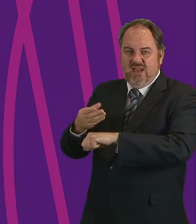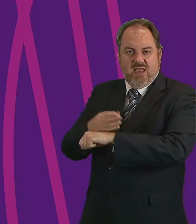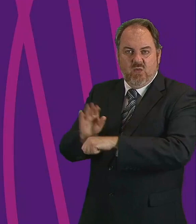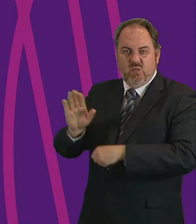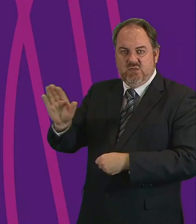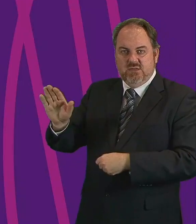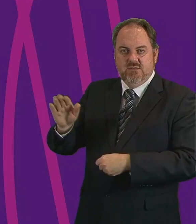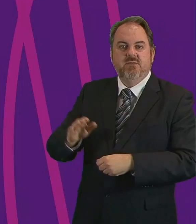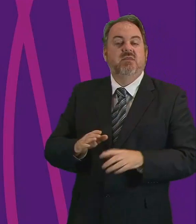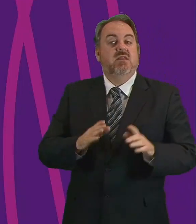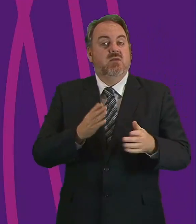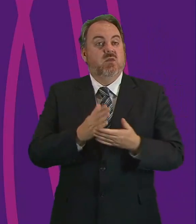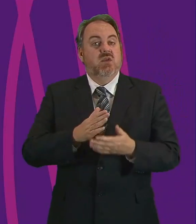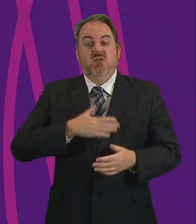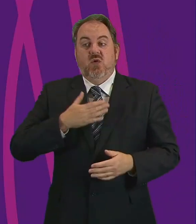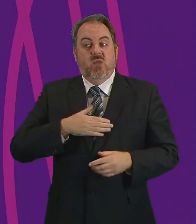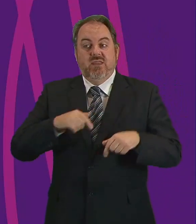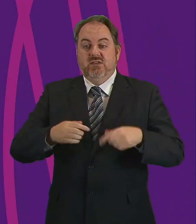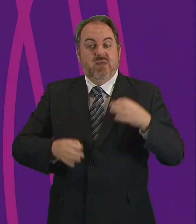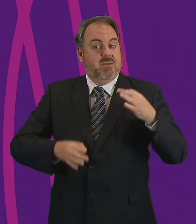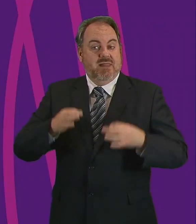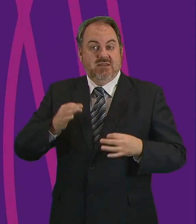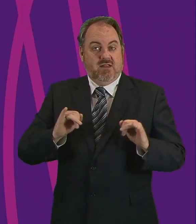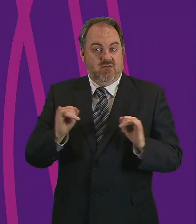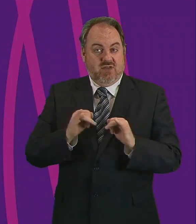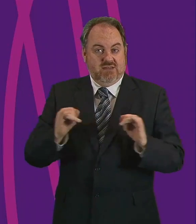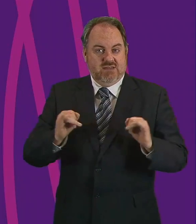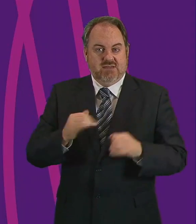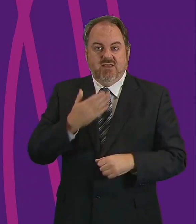a political crisis. And there I will conclude, Presiding Officer.